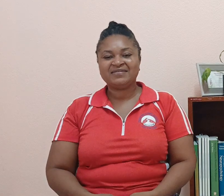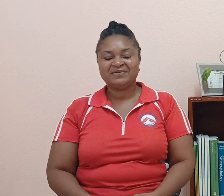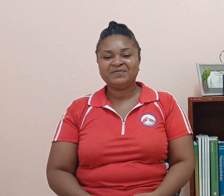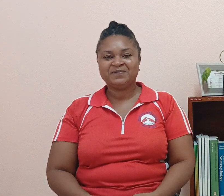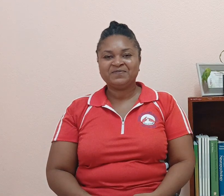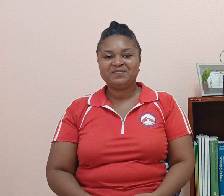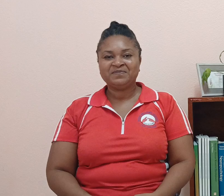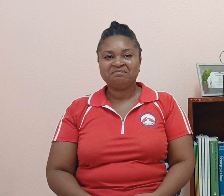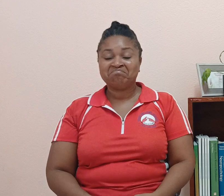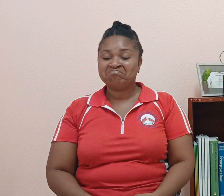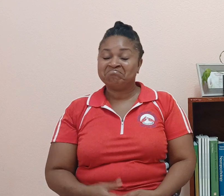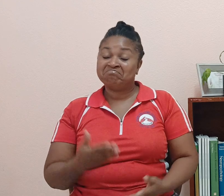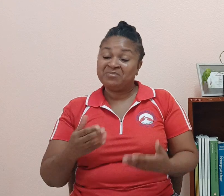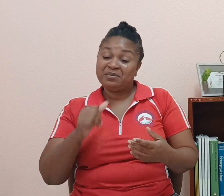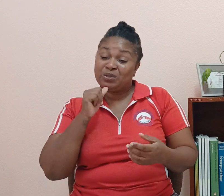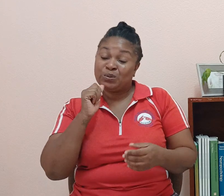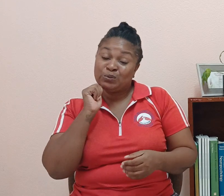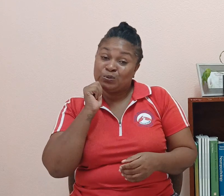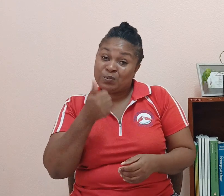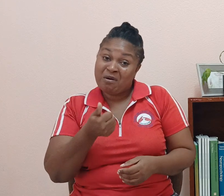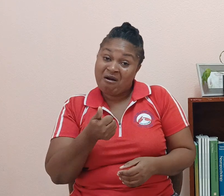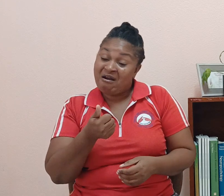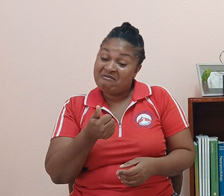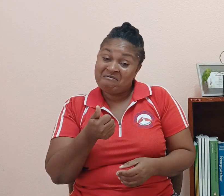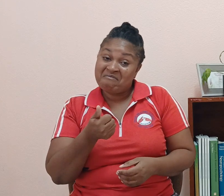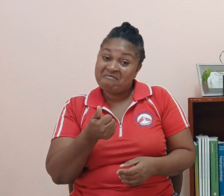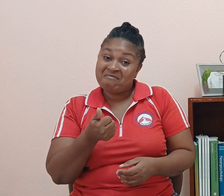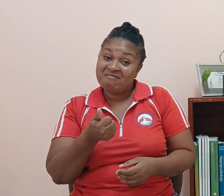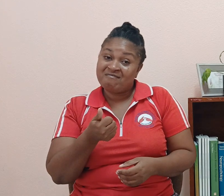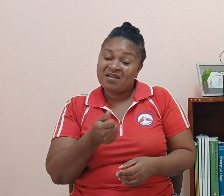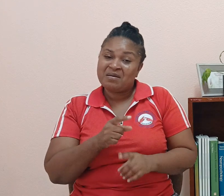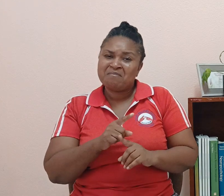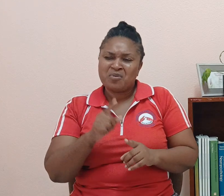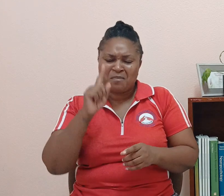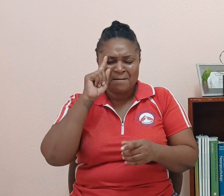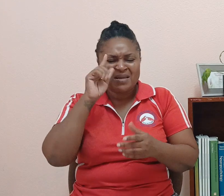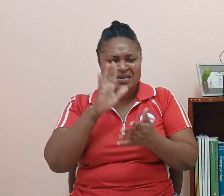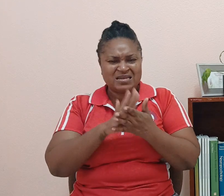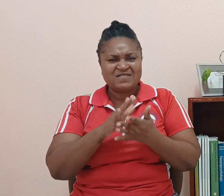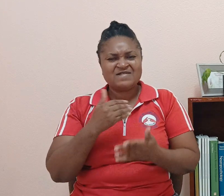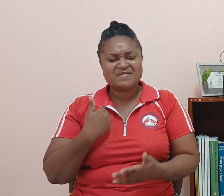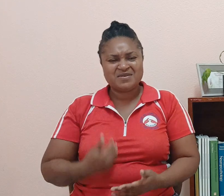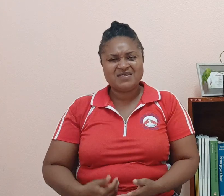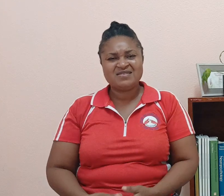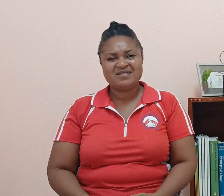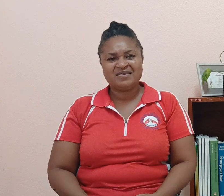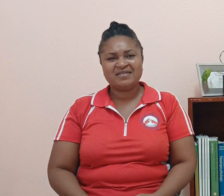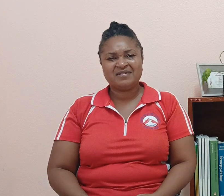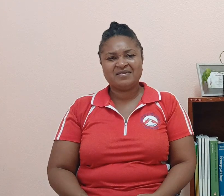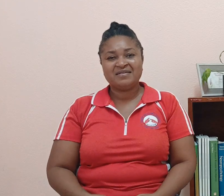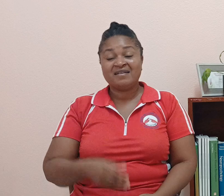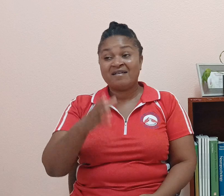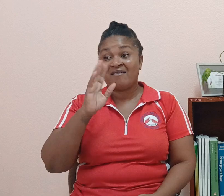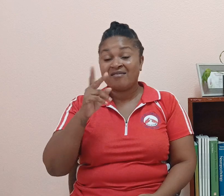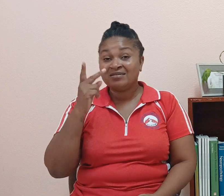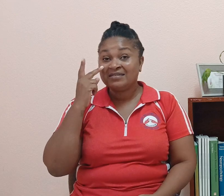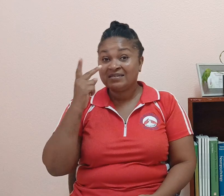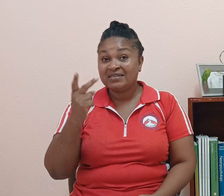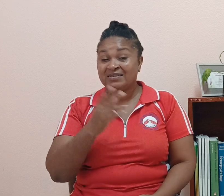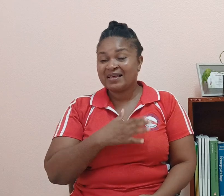It may not happen tomorrow, but believe me, God sees and knows what